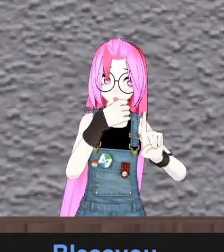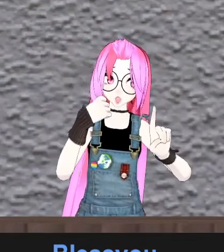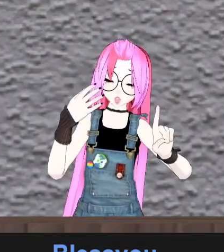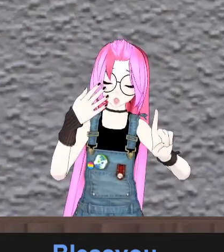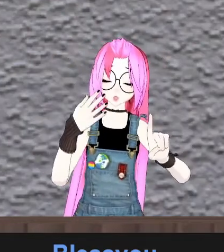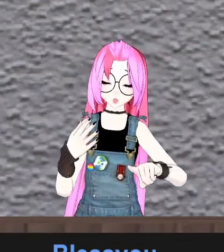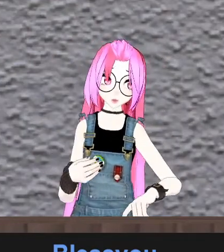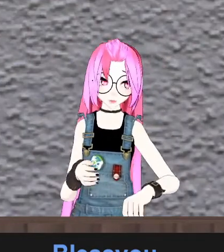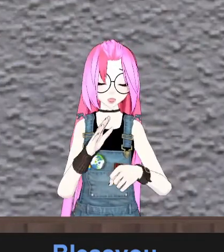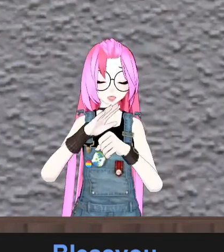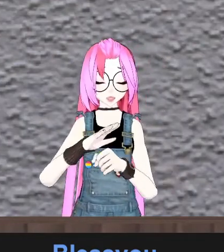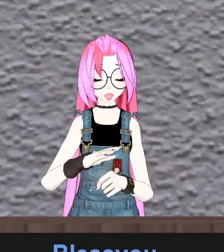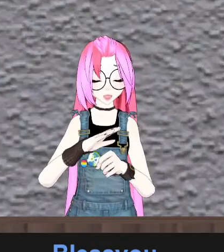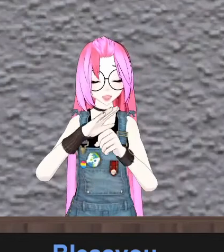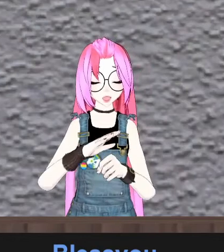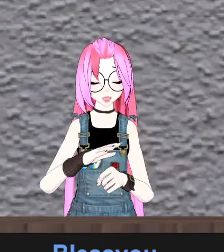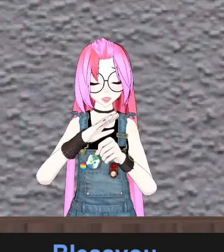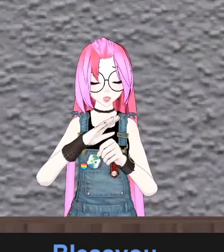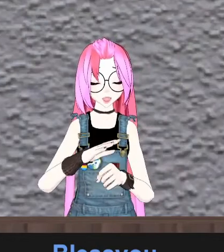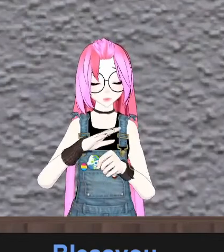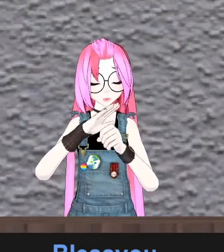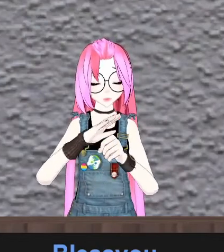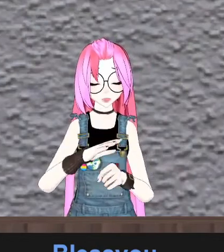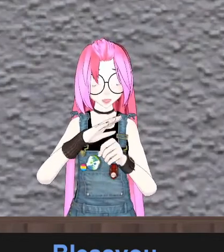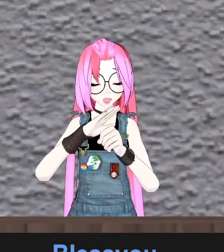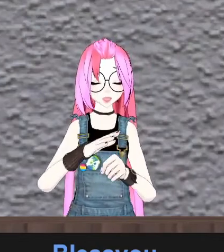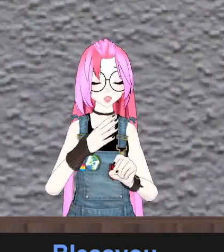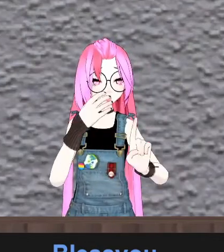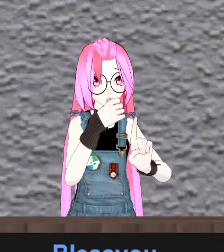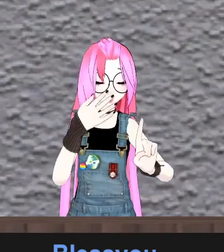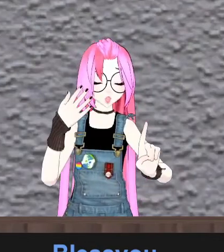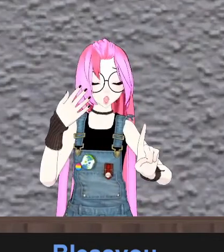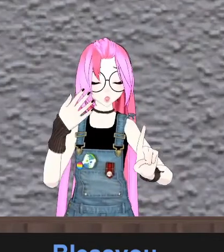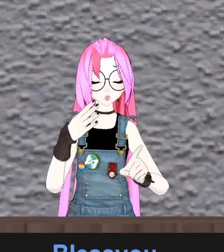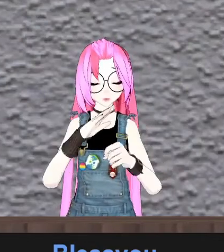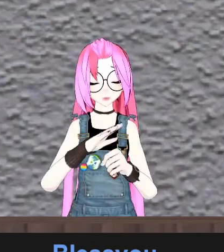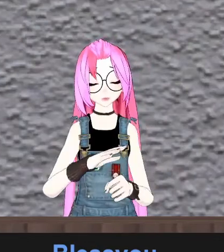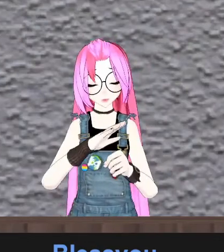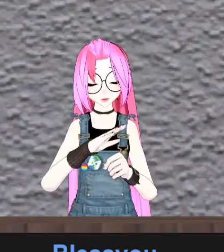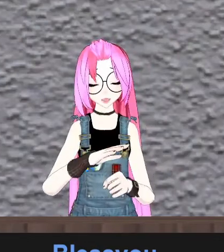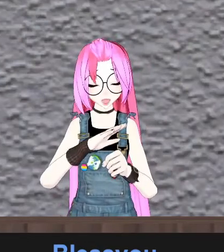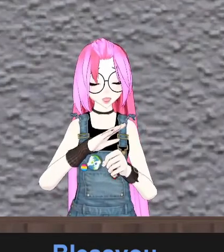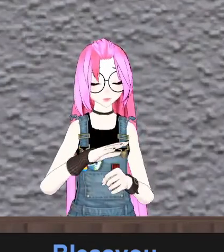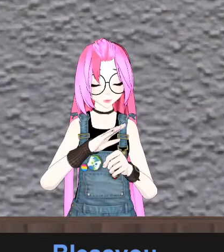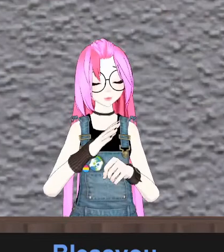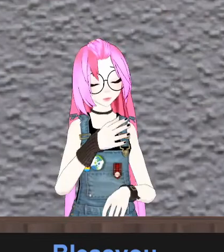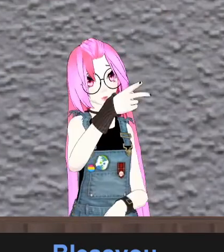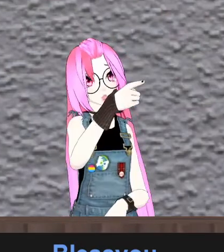Panic attack. Or anxiety attack, that's another one. Anxiety attack. Anxiety. What's up,